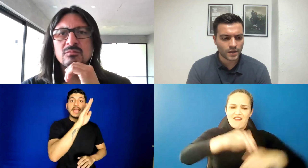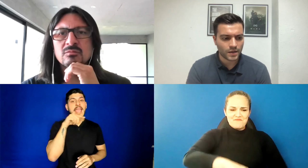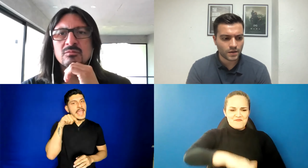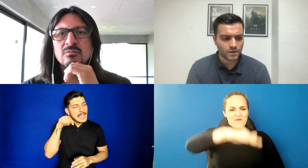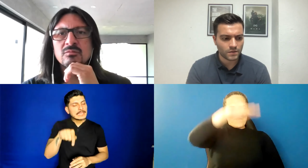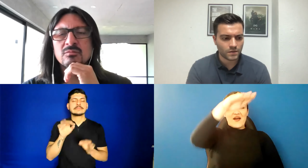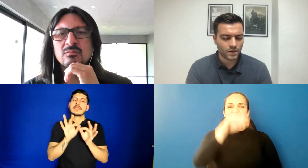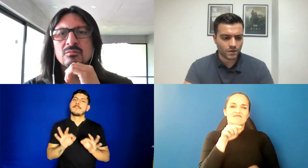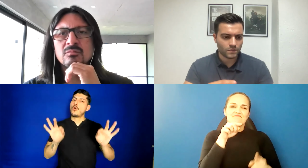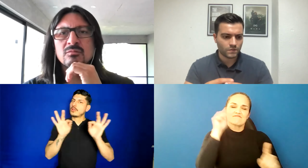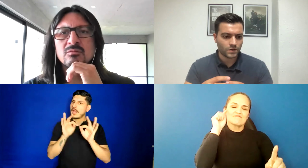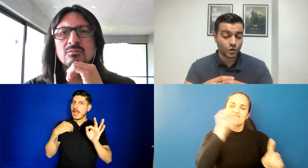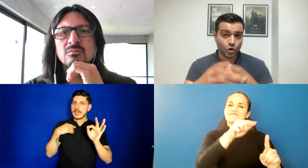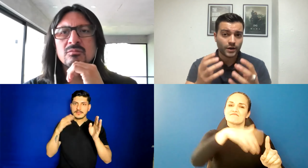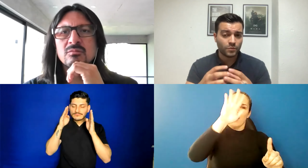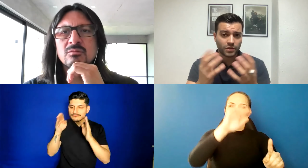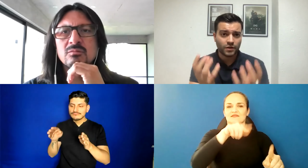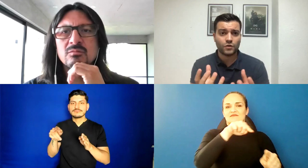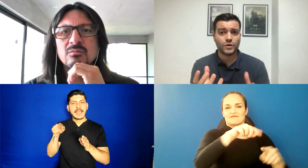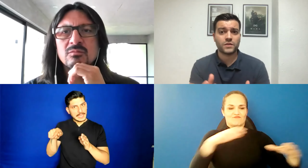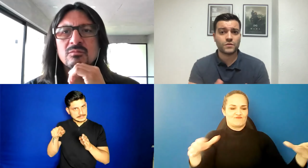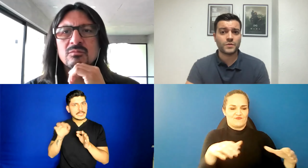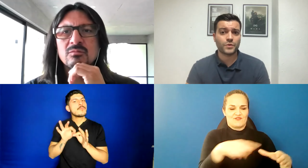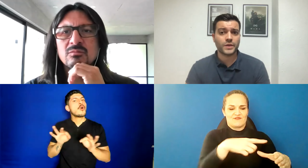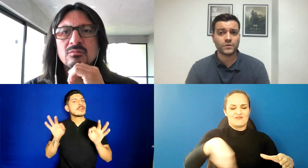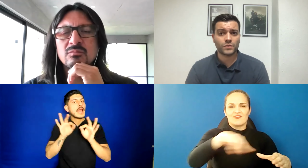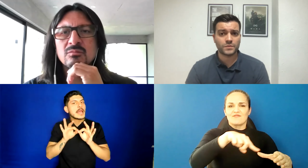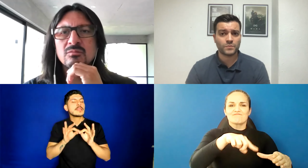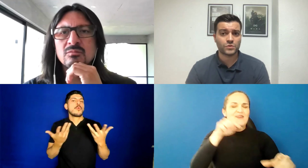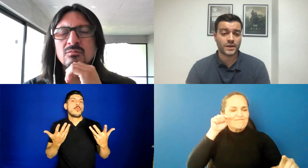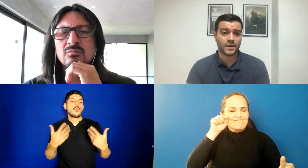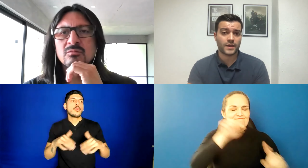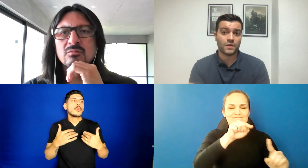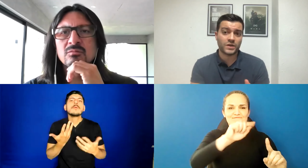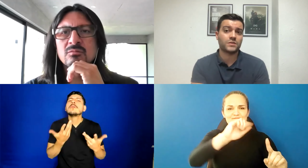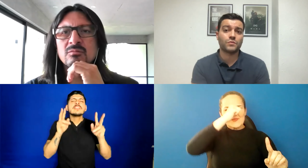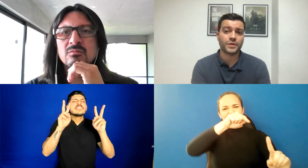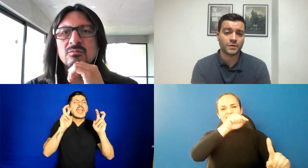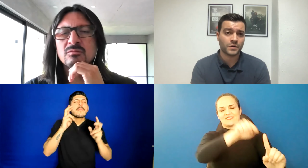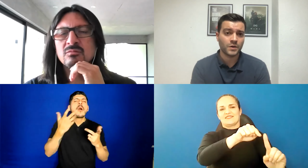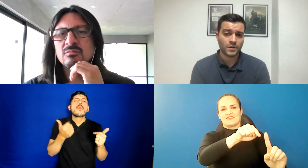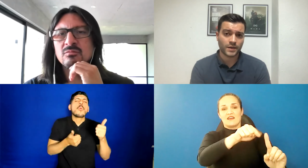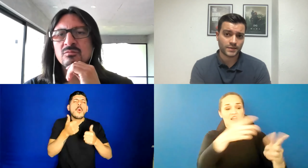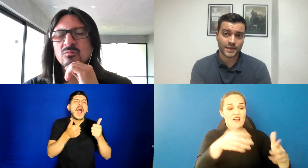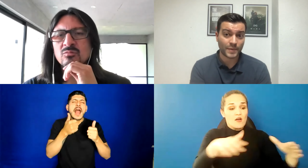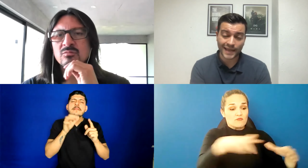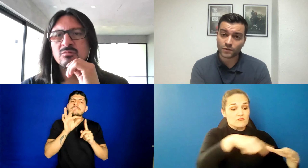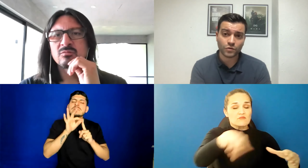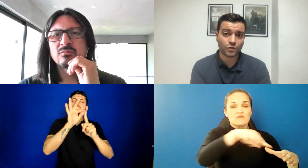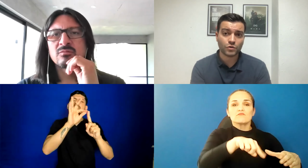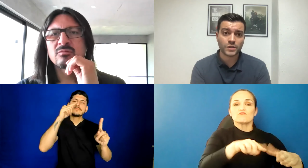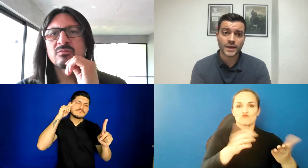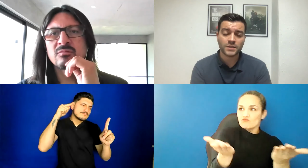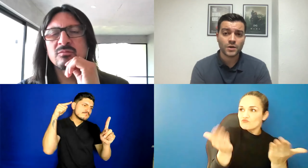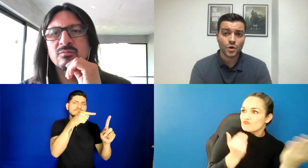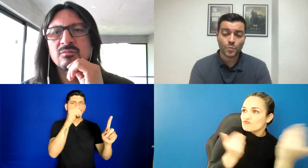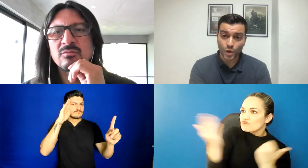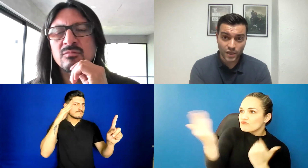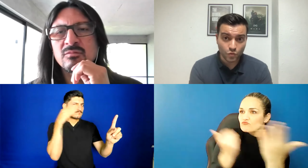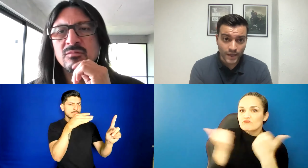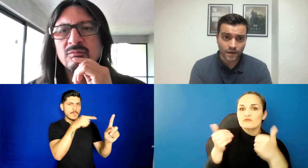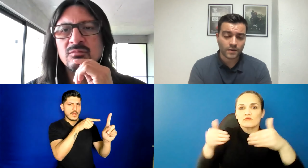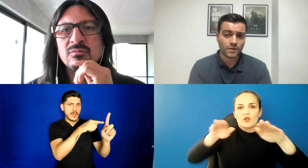and get a job. And I think that is the primary role that really drives the core of the project. This